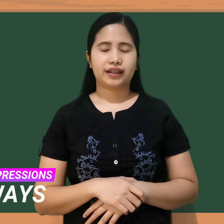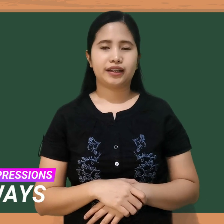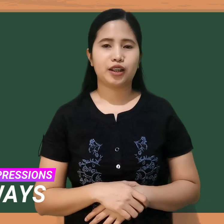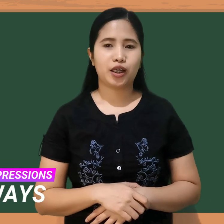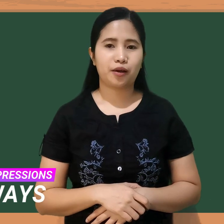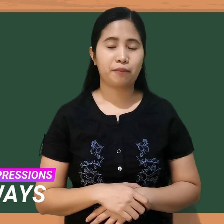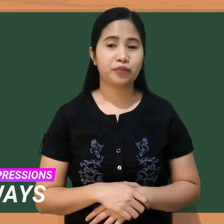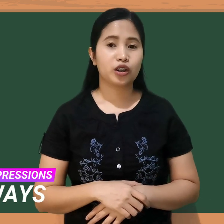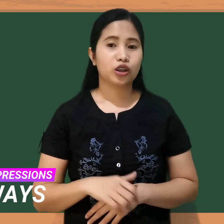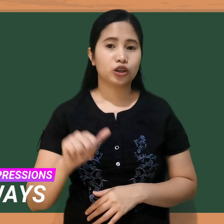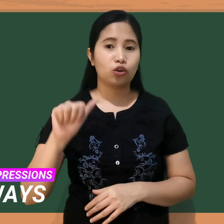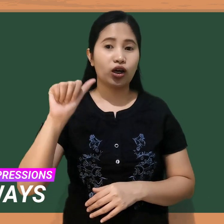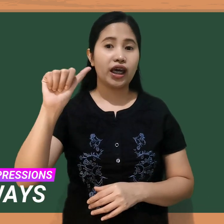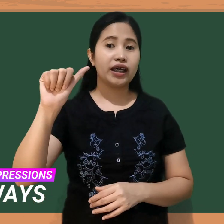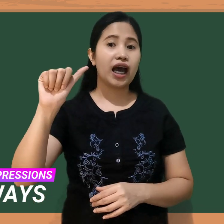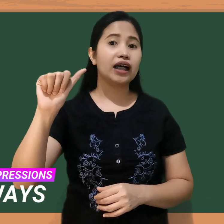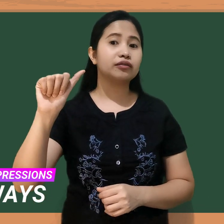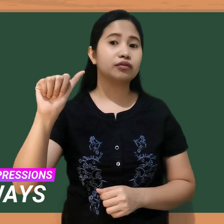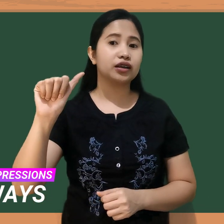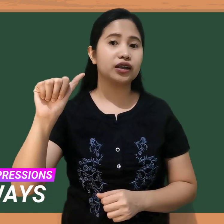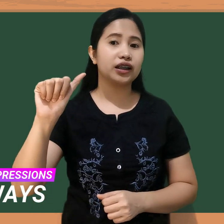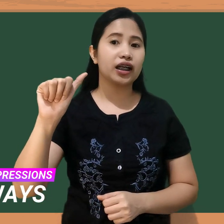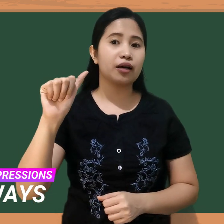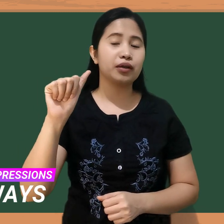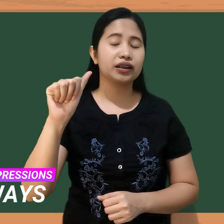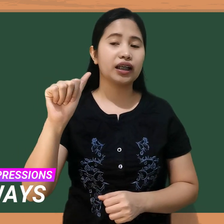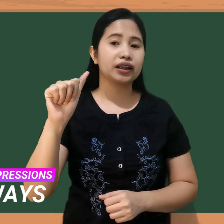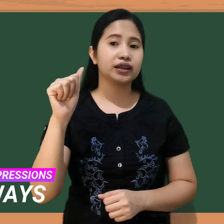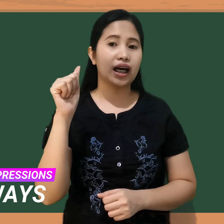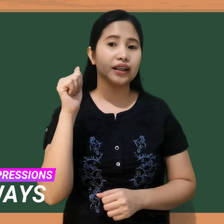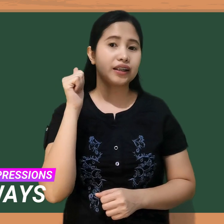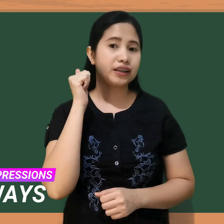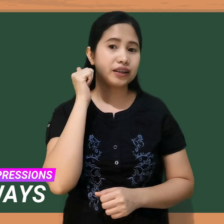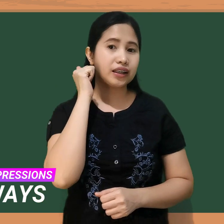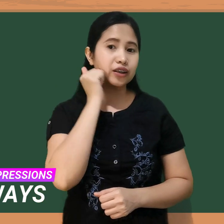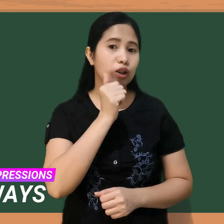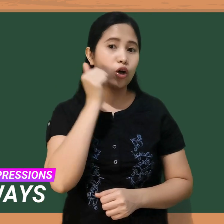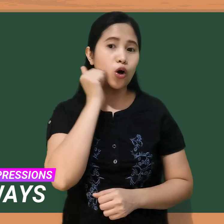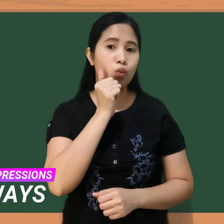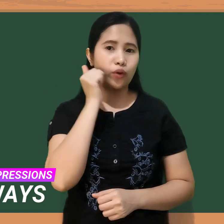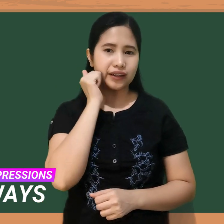Always. So, A hand, irarab lang natin sa ating cheeks. Always.